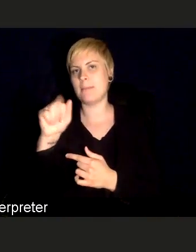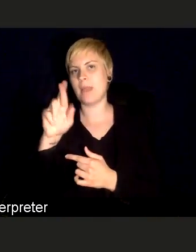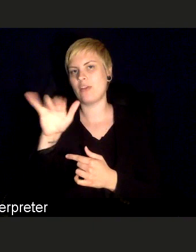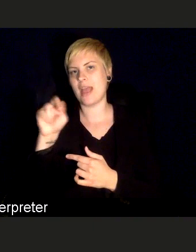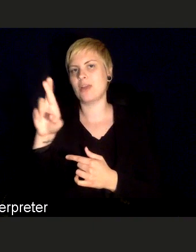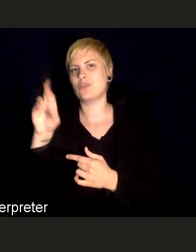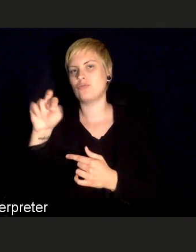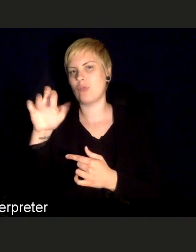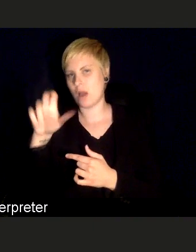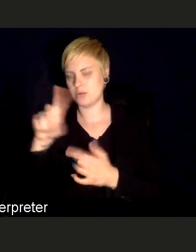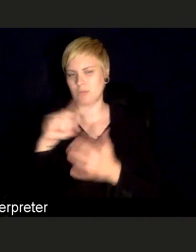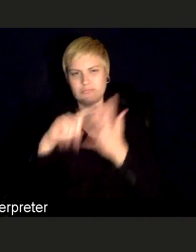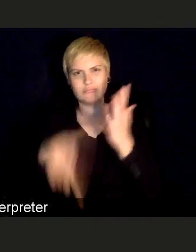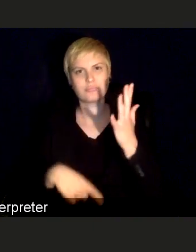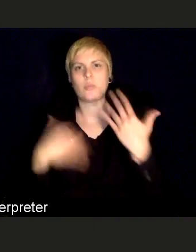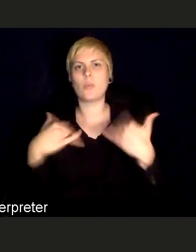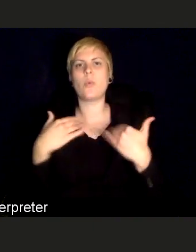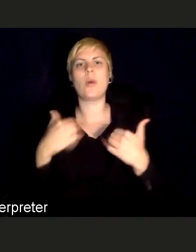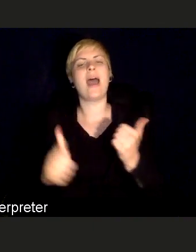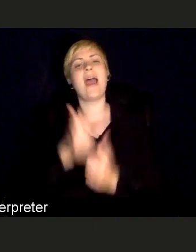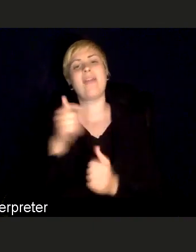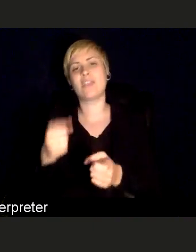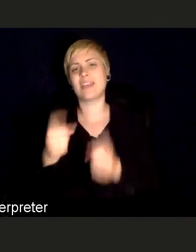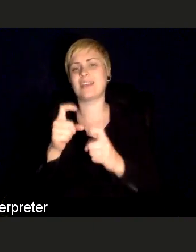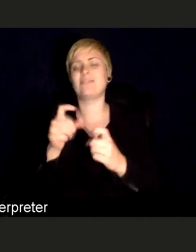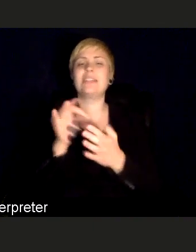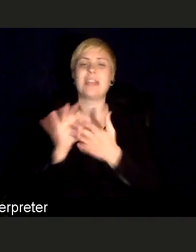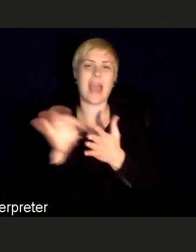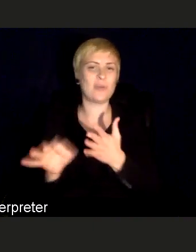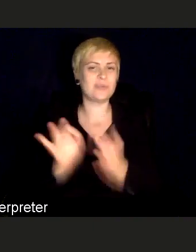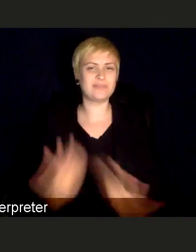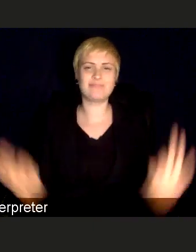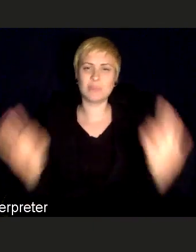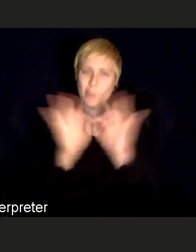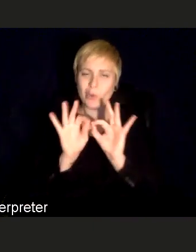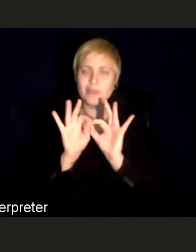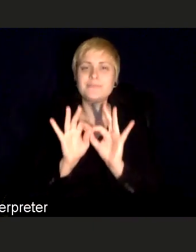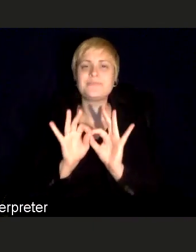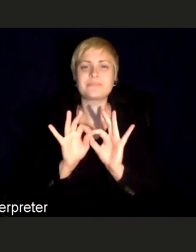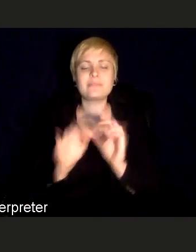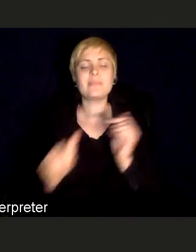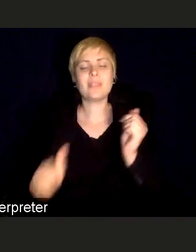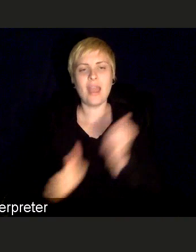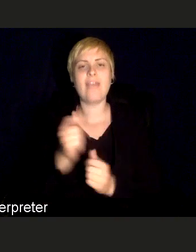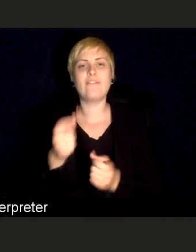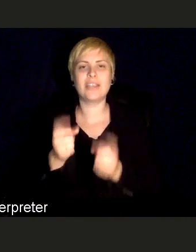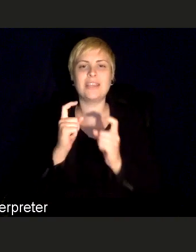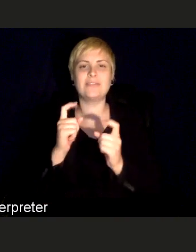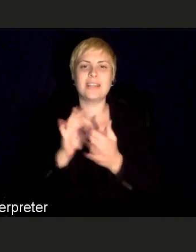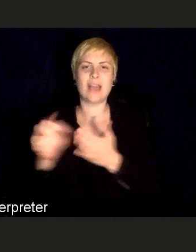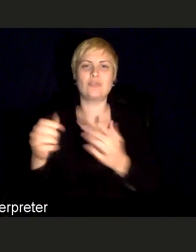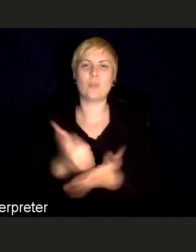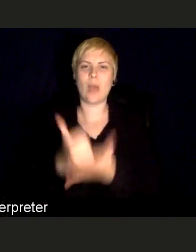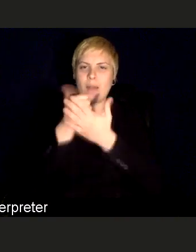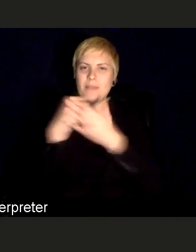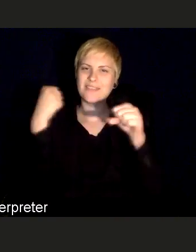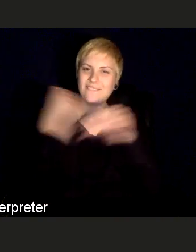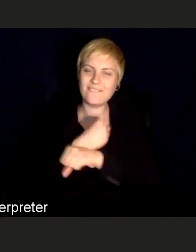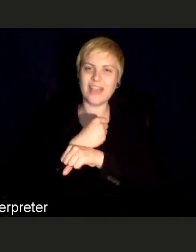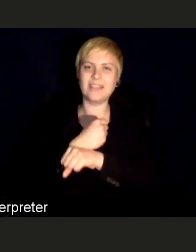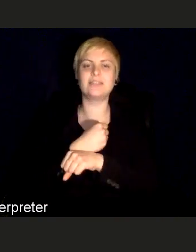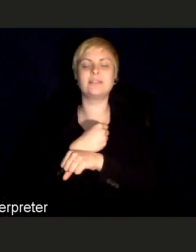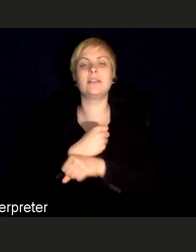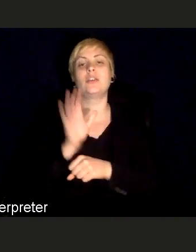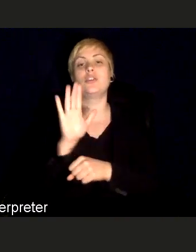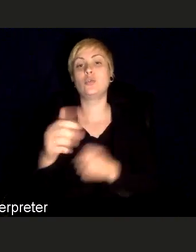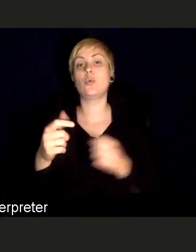Every gift counts. Every gift counts to help us fight this battle. Your gift tonight will certainly support